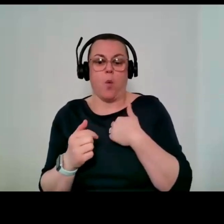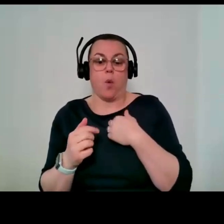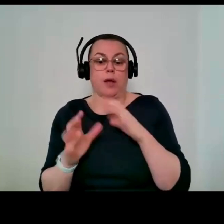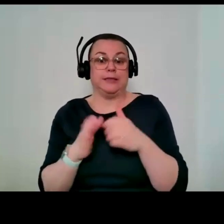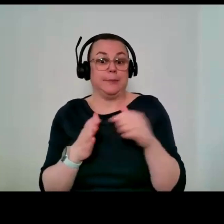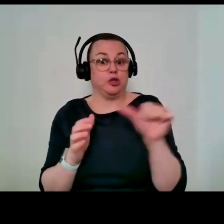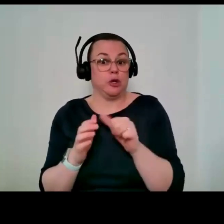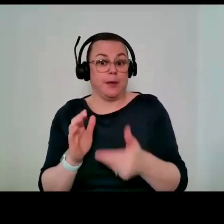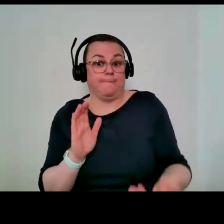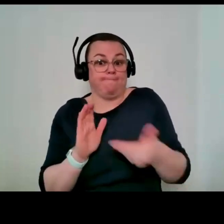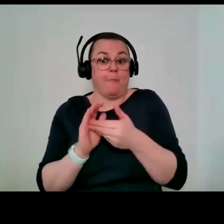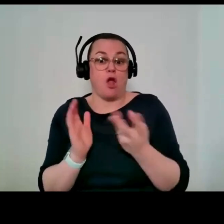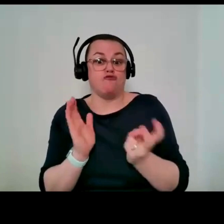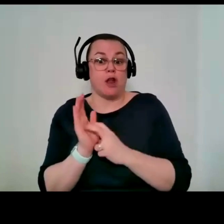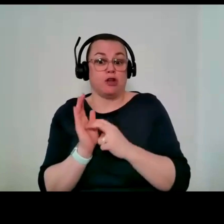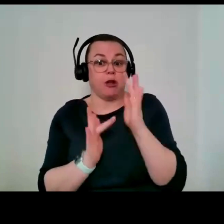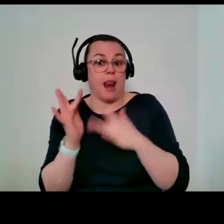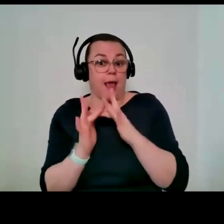in the chat for you now.